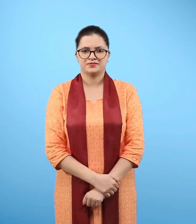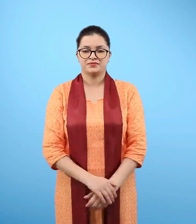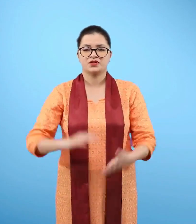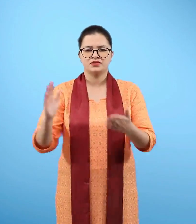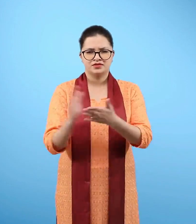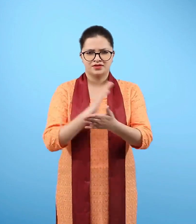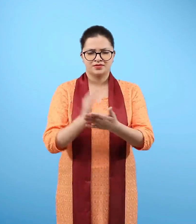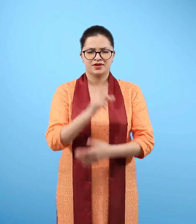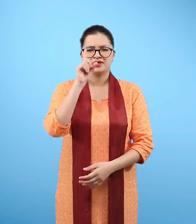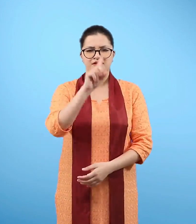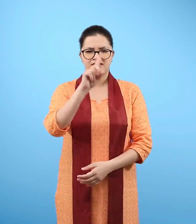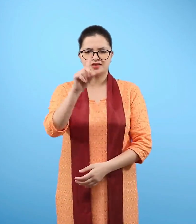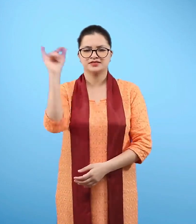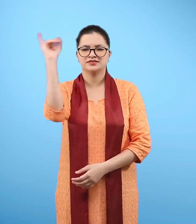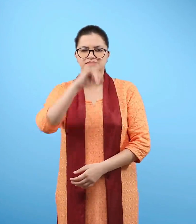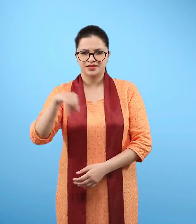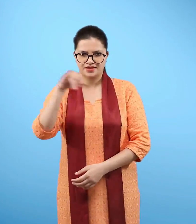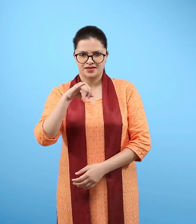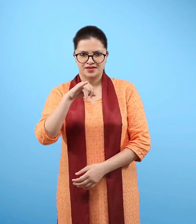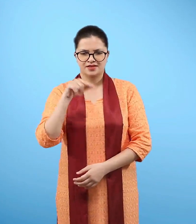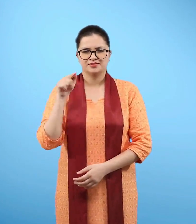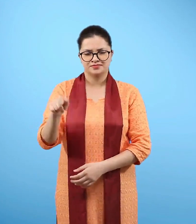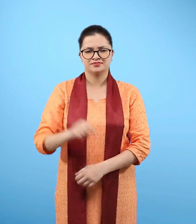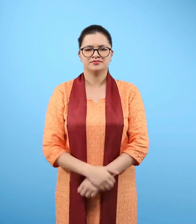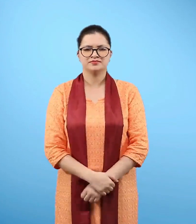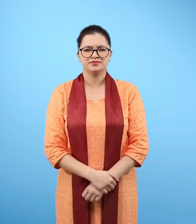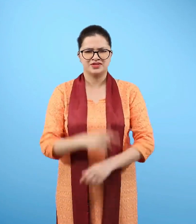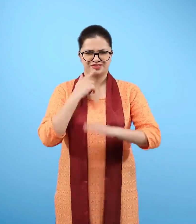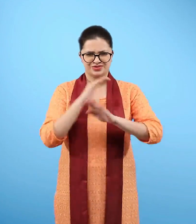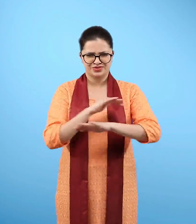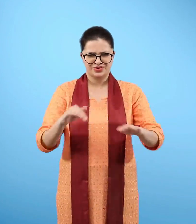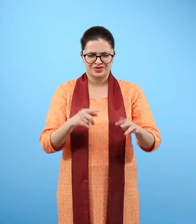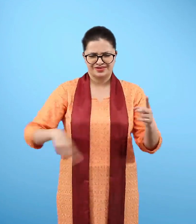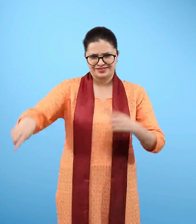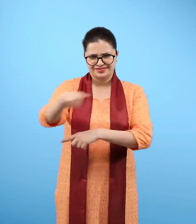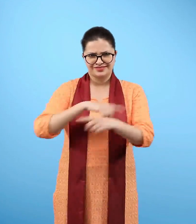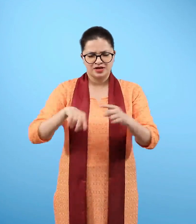We see a group of children reading a newspaper and talking to each other.